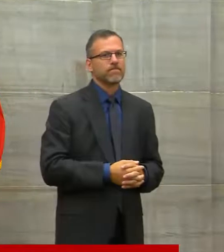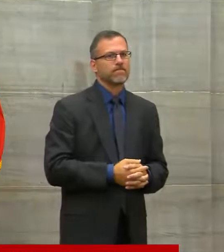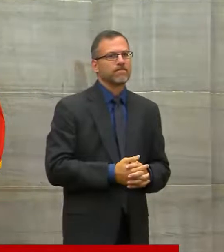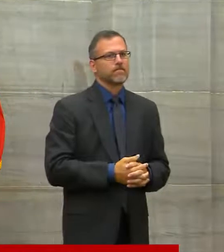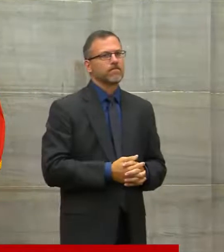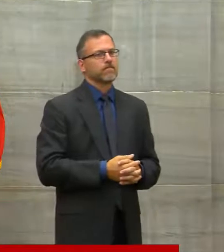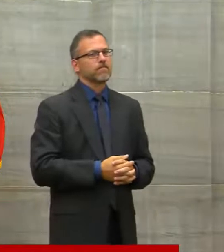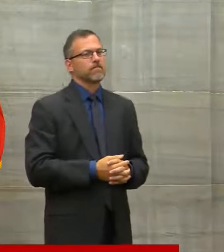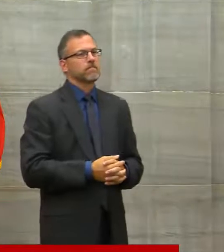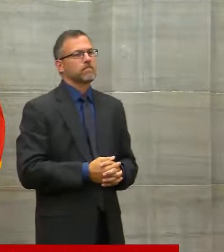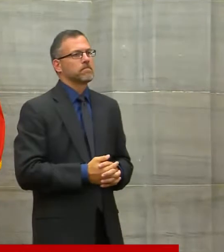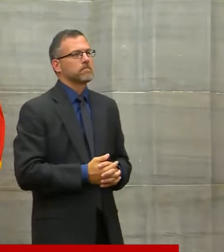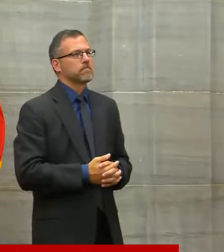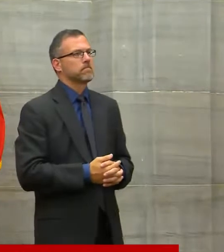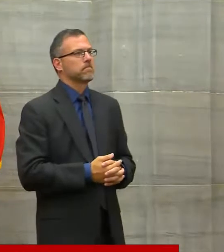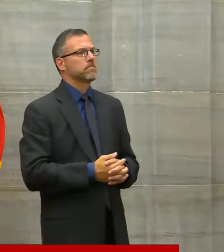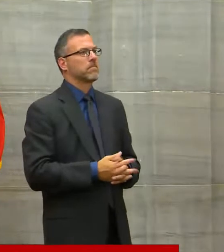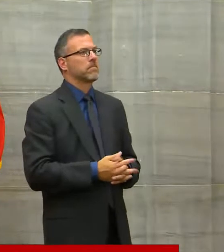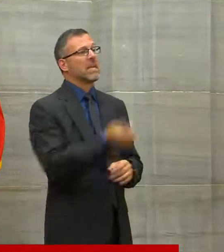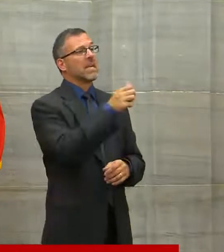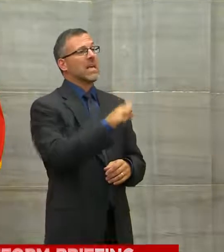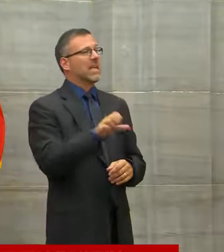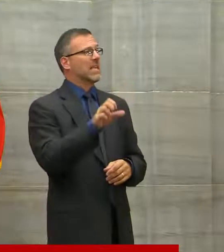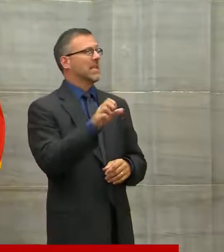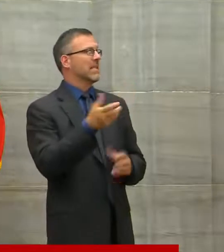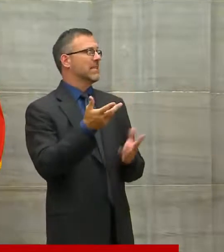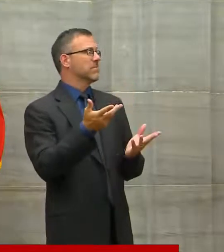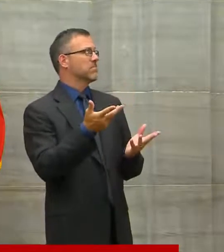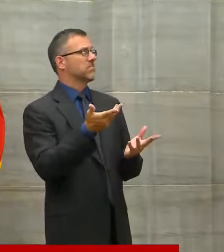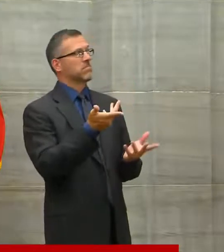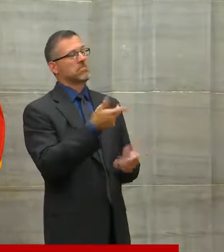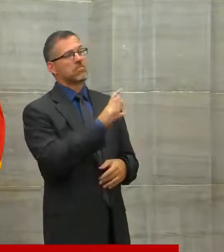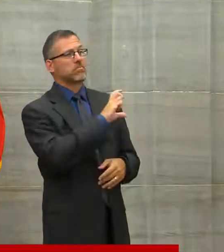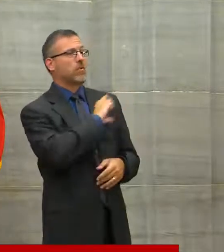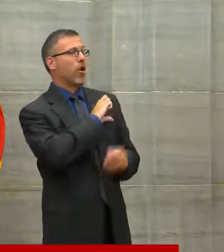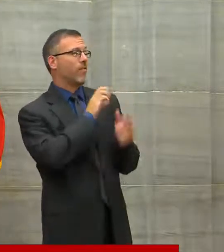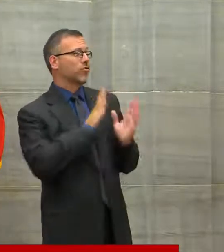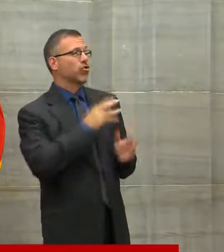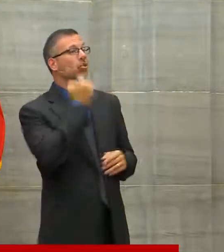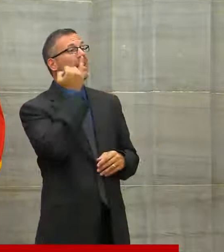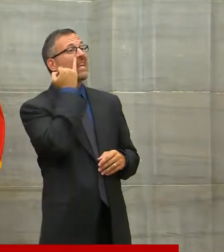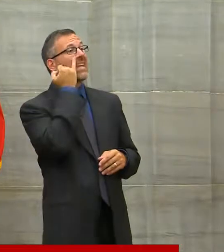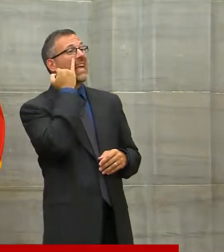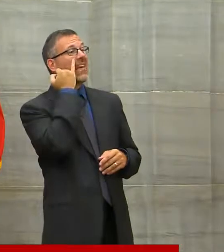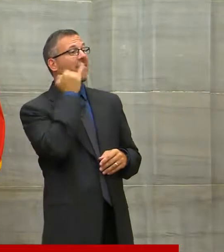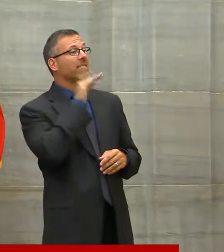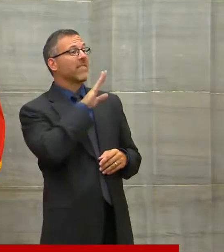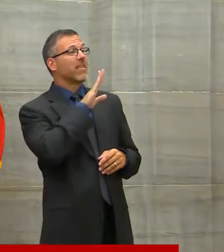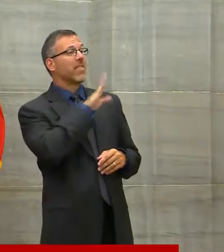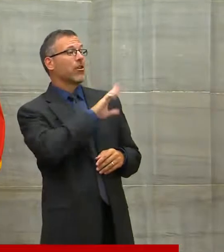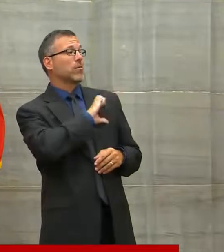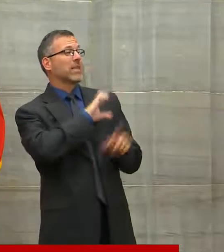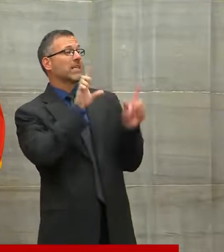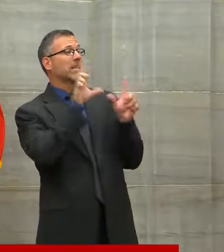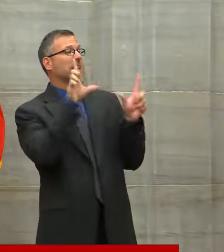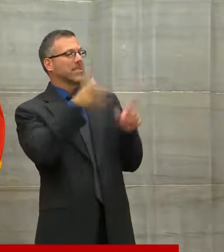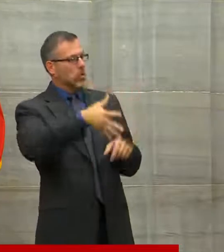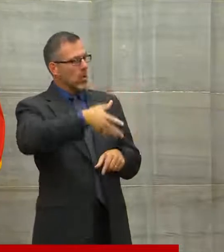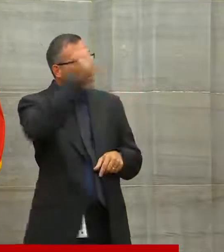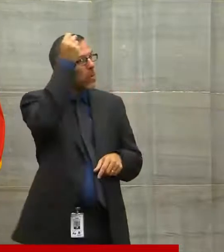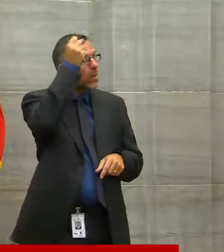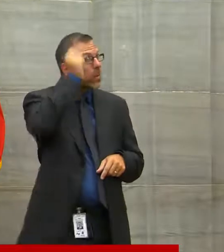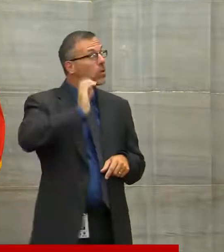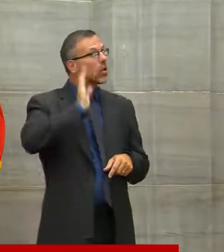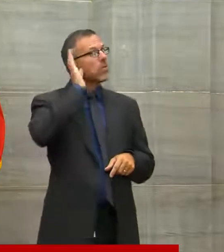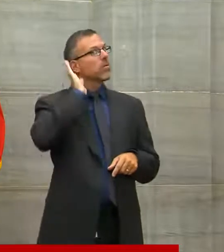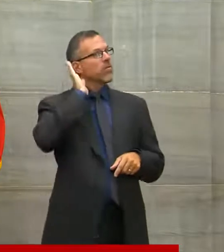the officers that the governor had mentioned as far as decertification, those come to us as well. So we have those